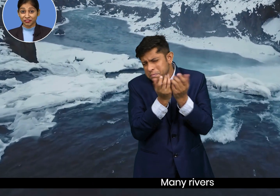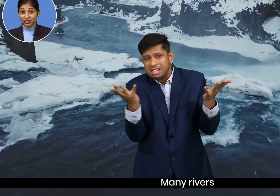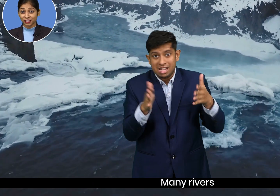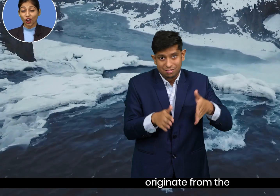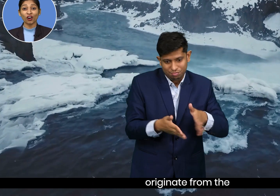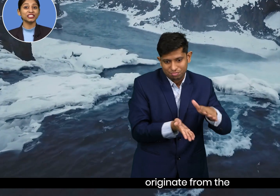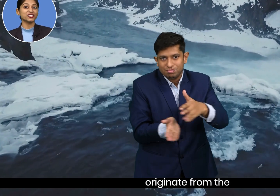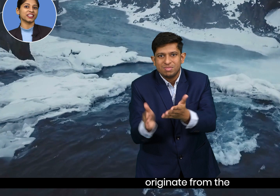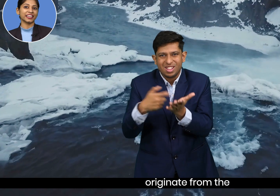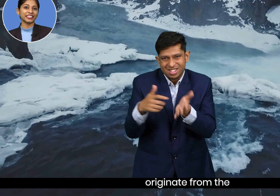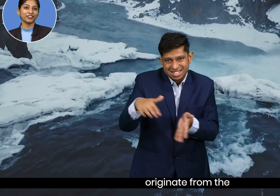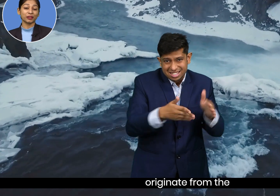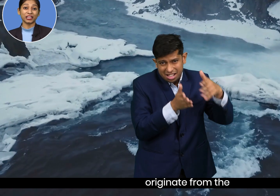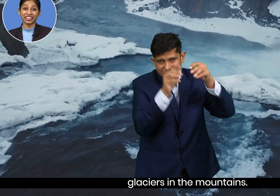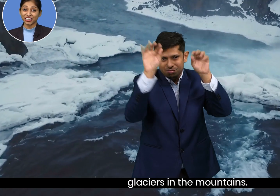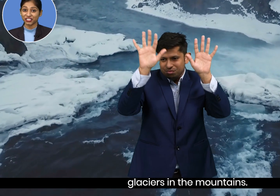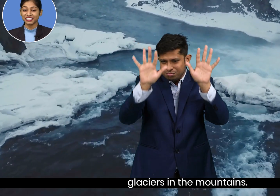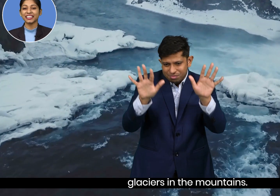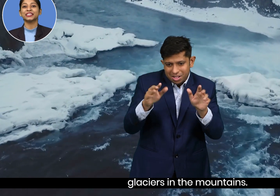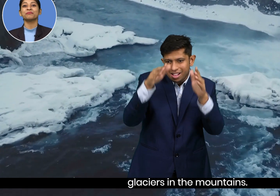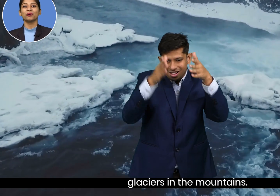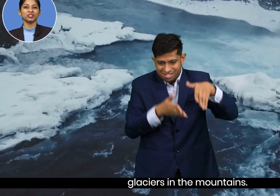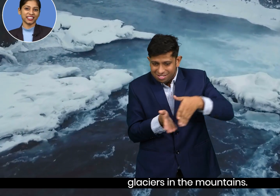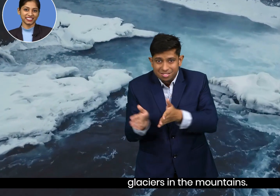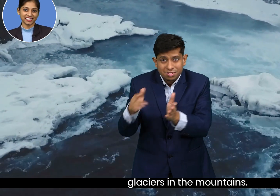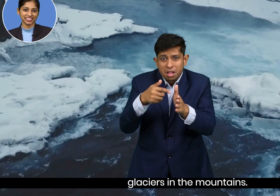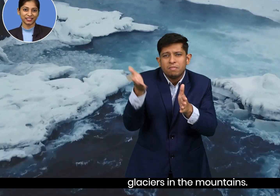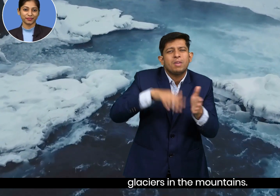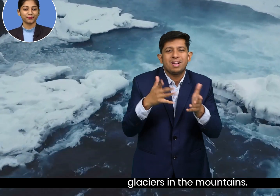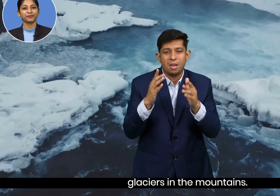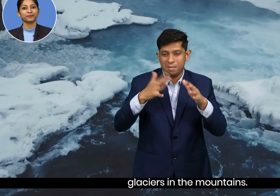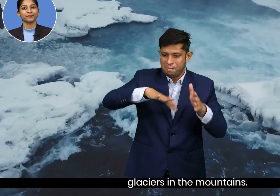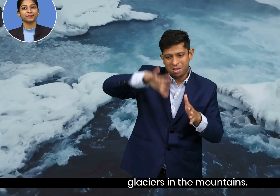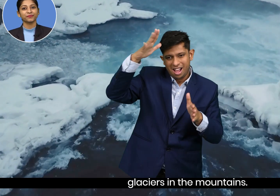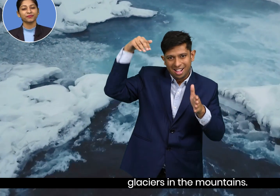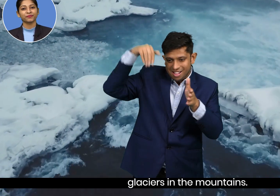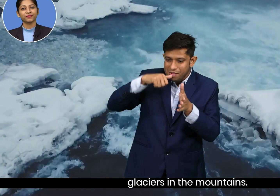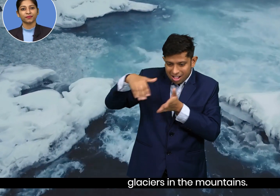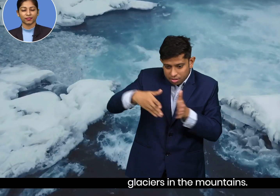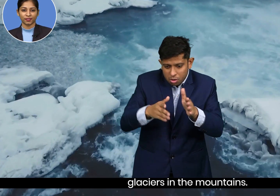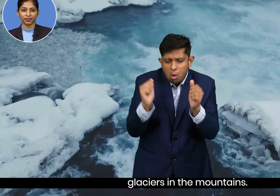Many rivers originate from the glaciers in the mountains.